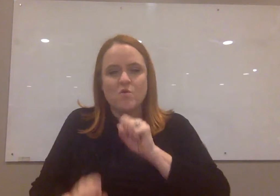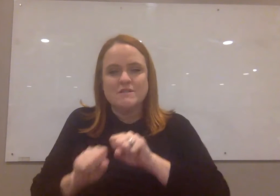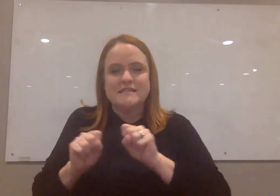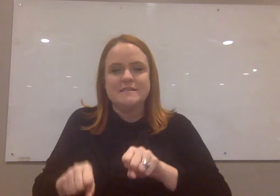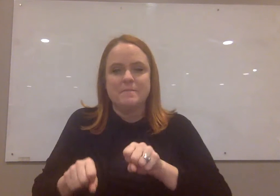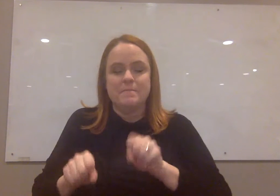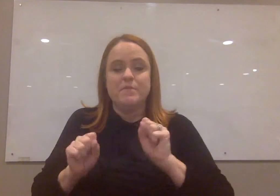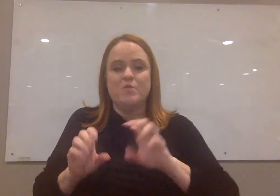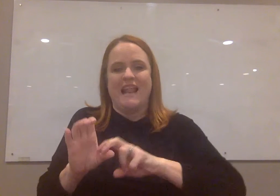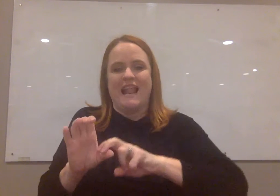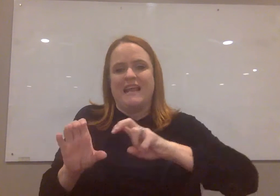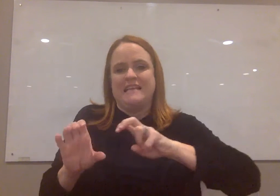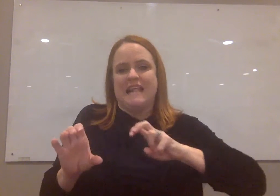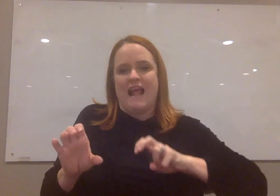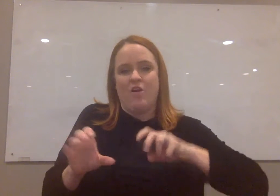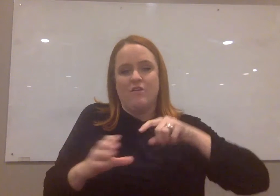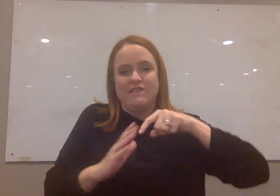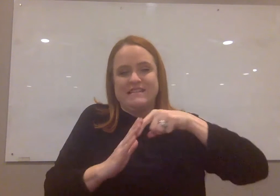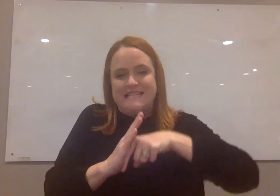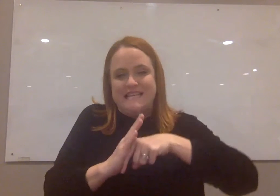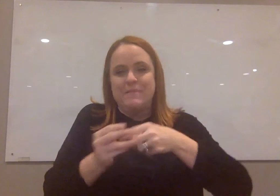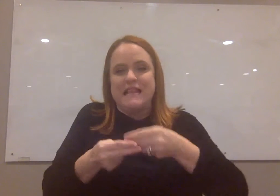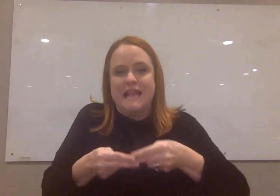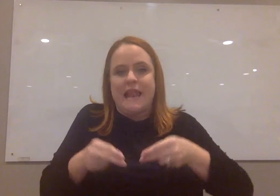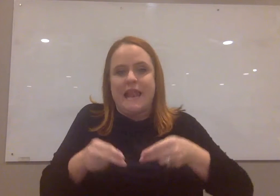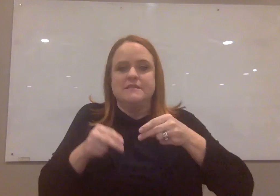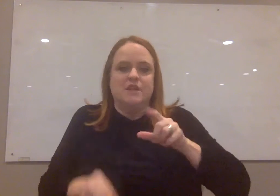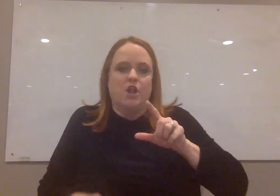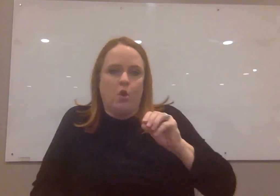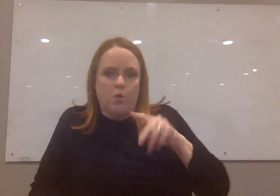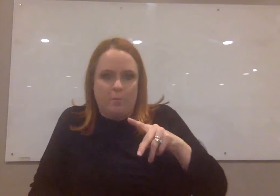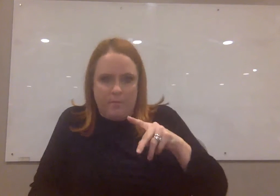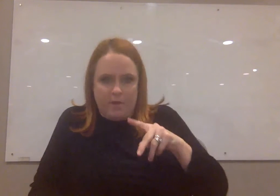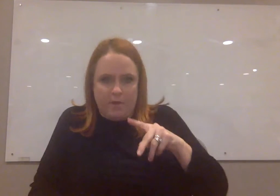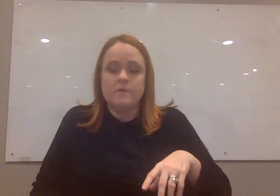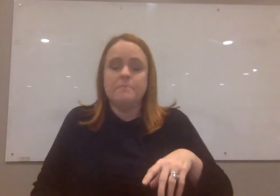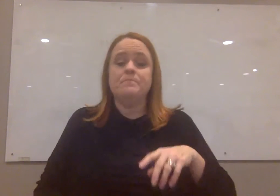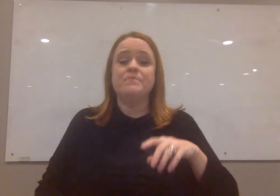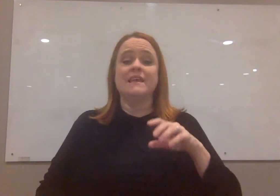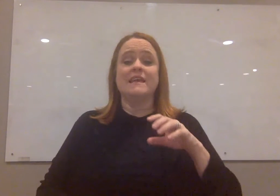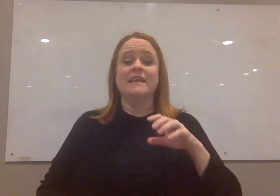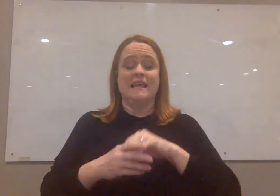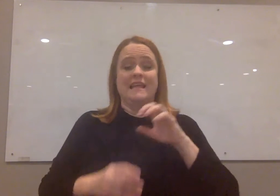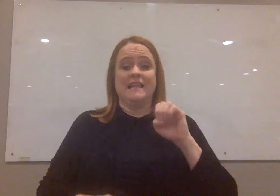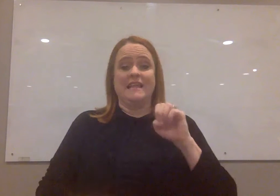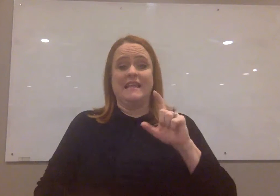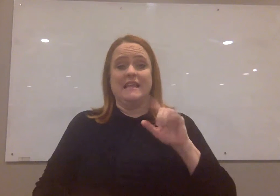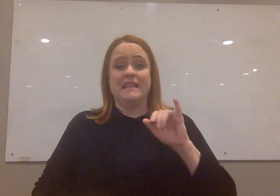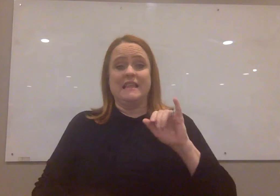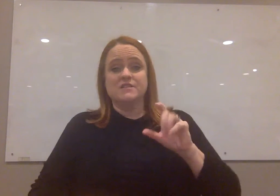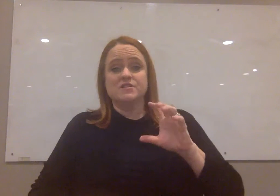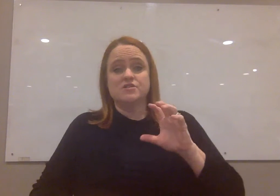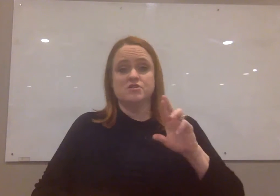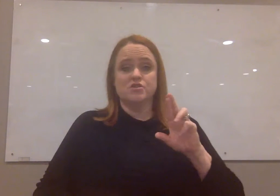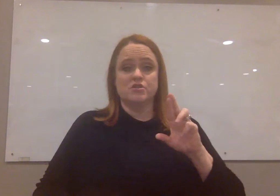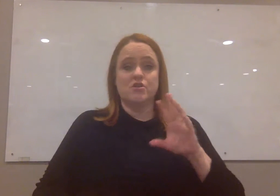loop. Now, mind you, loops in Elixir and Erlang are actually recursive function calls because there's no looping construct like there would be in